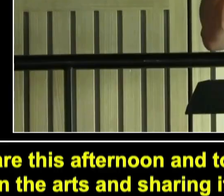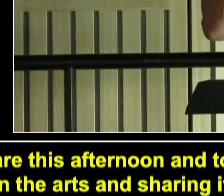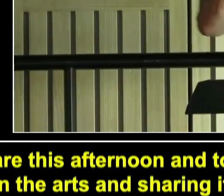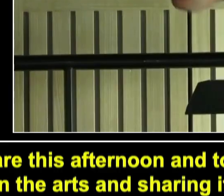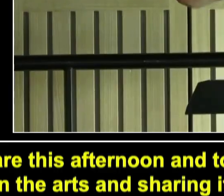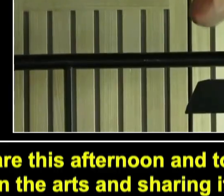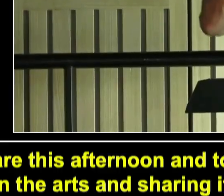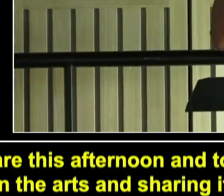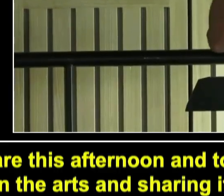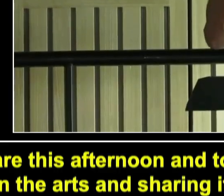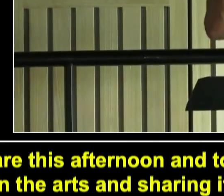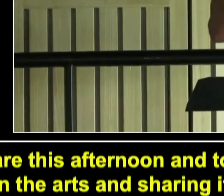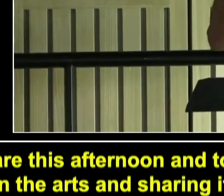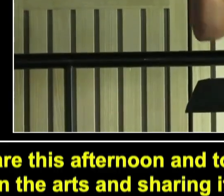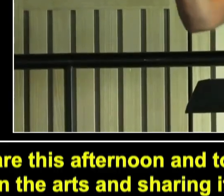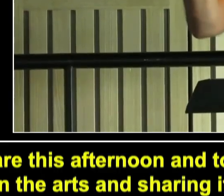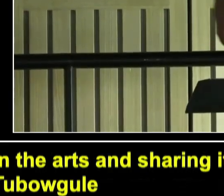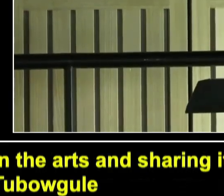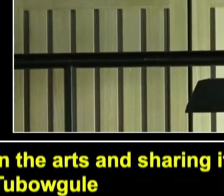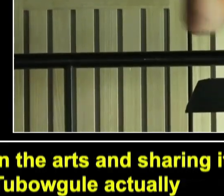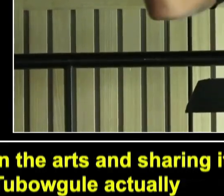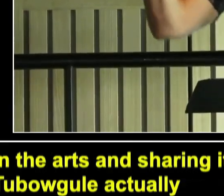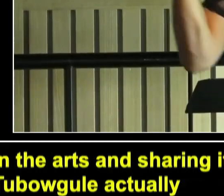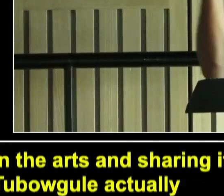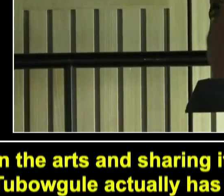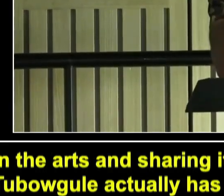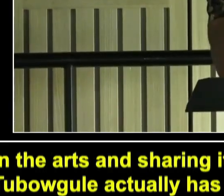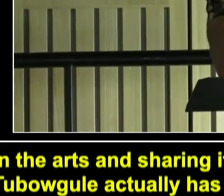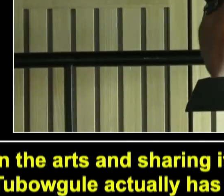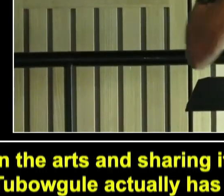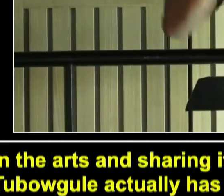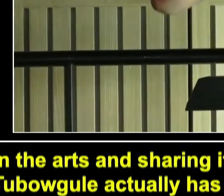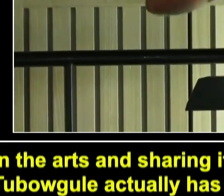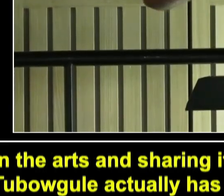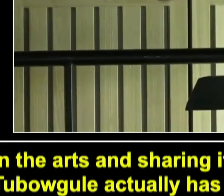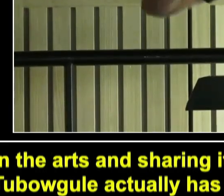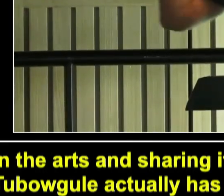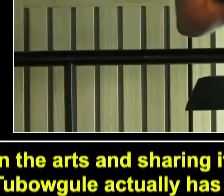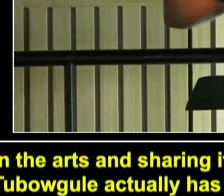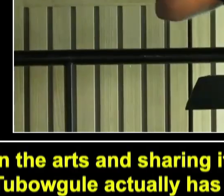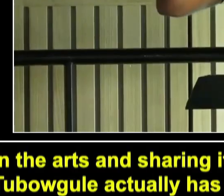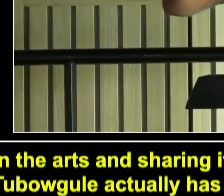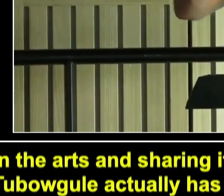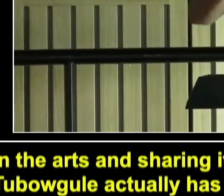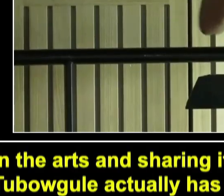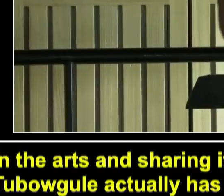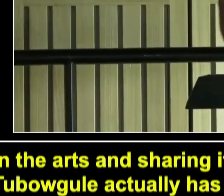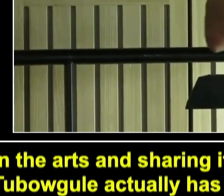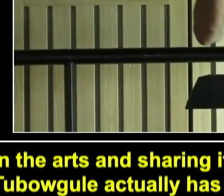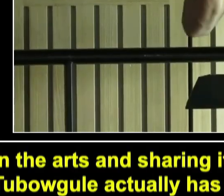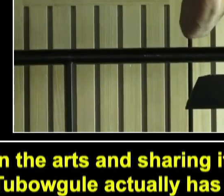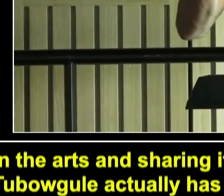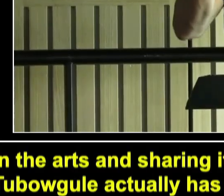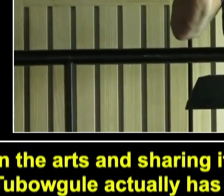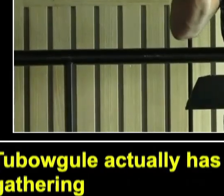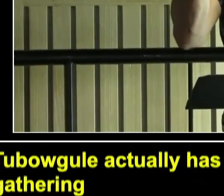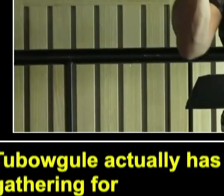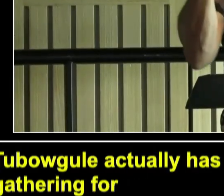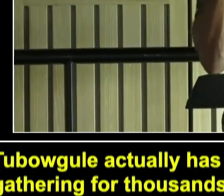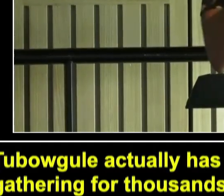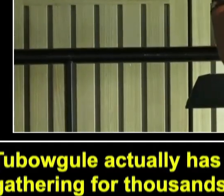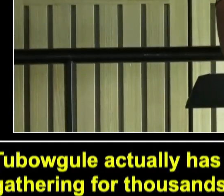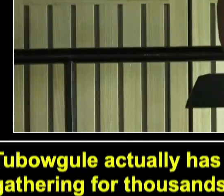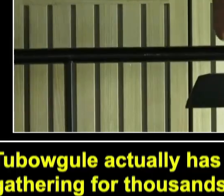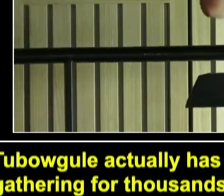Tubagali actually has a significant meaning, and it says meeting and gathering for thousands of years here. And what